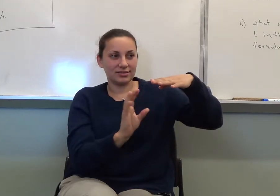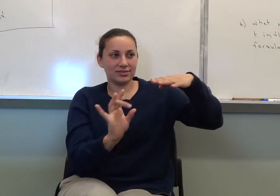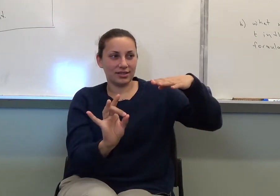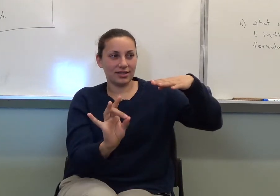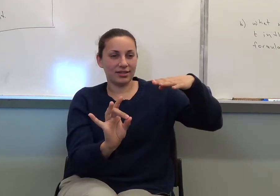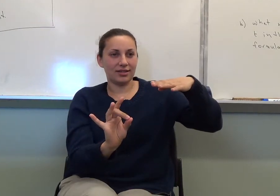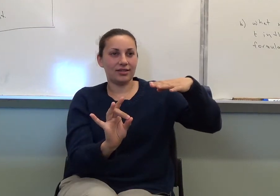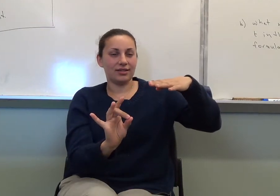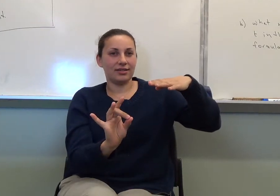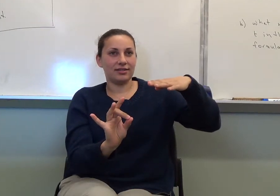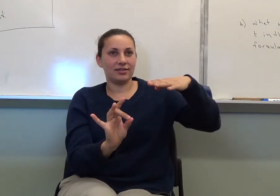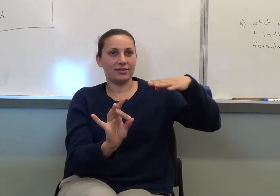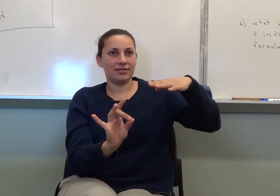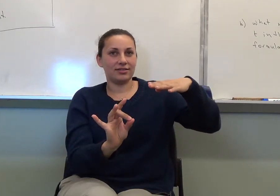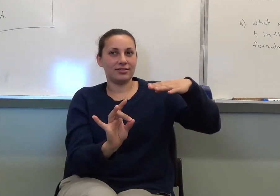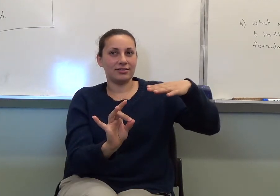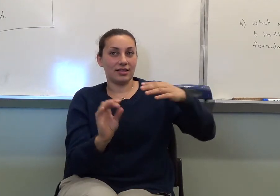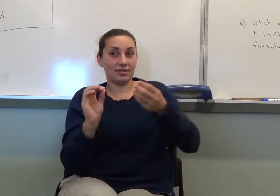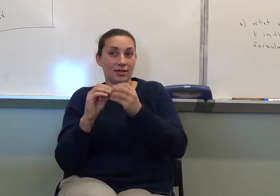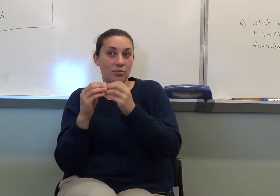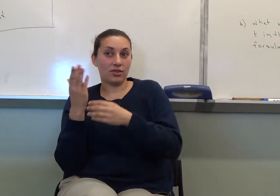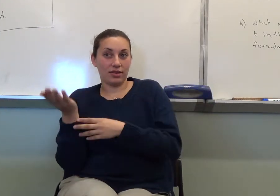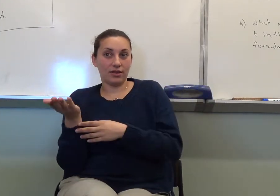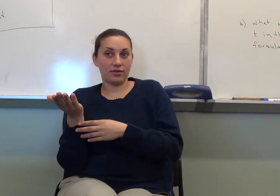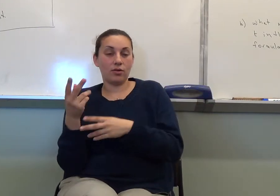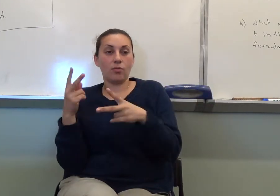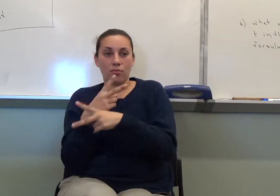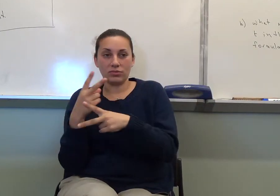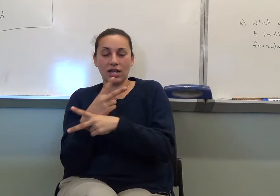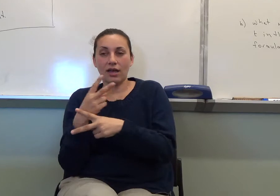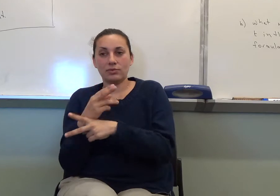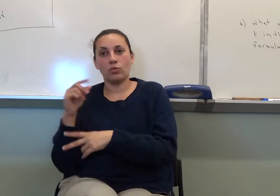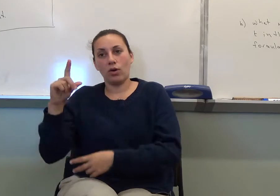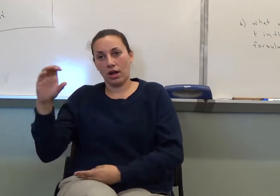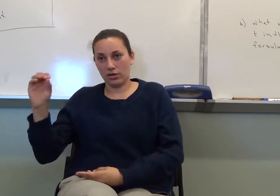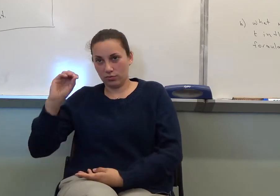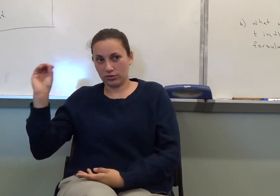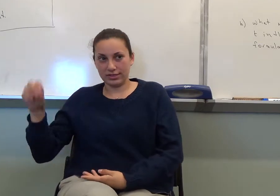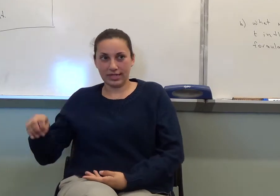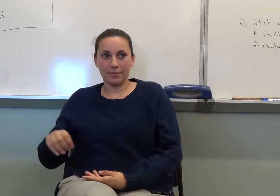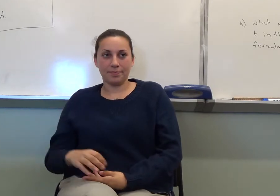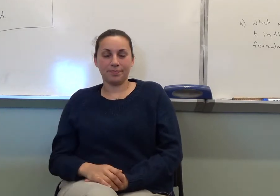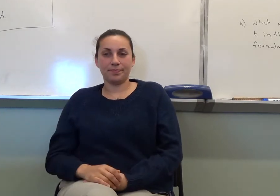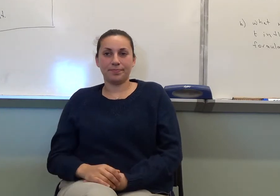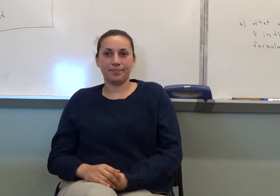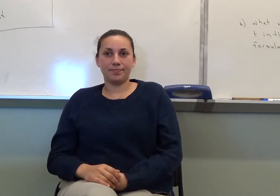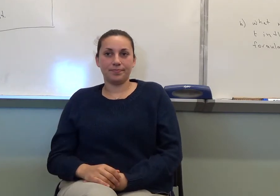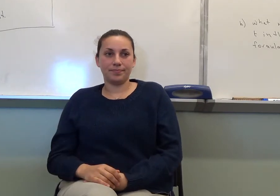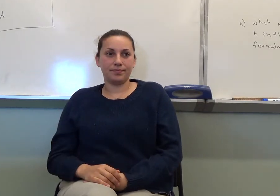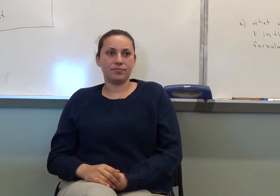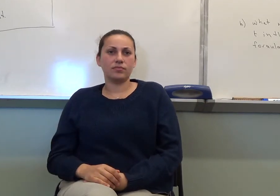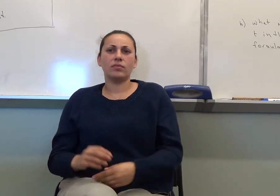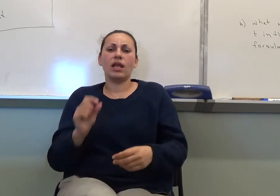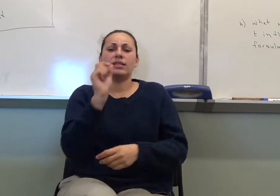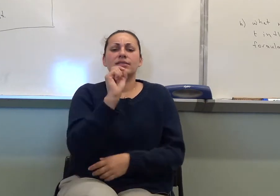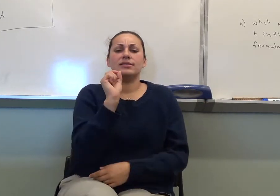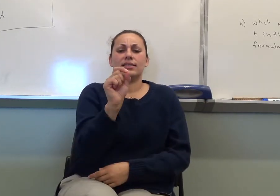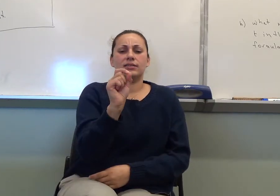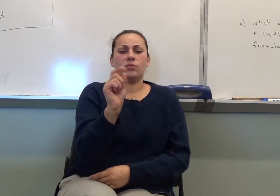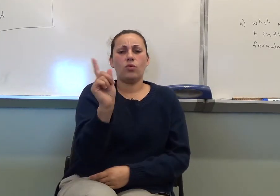Okay, if that's the number that comes out, then you multiply it by 100%, which just does what to the decimal point? It moves it